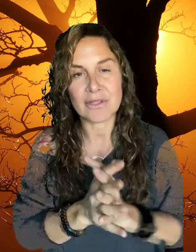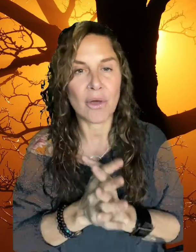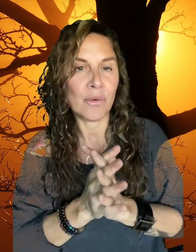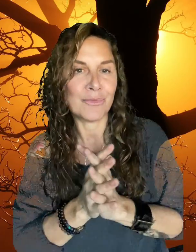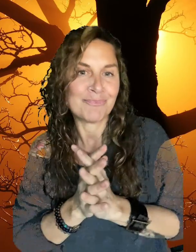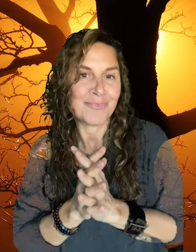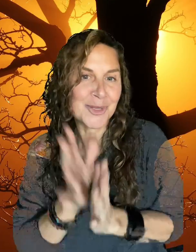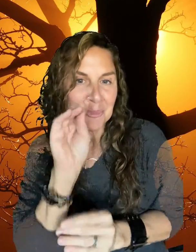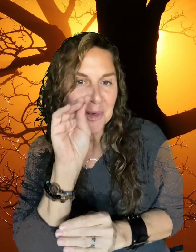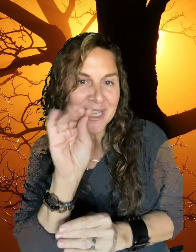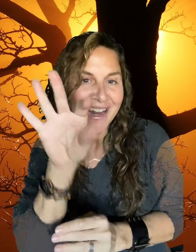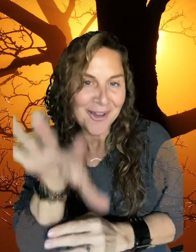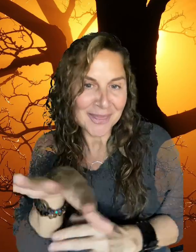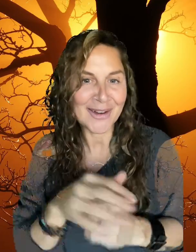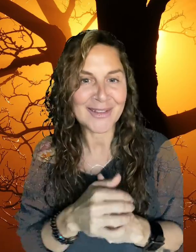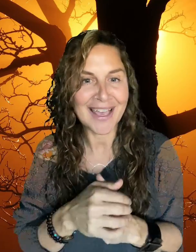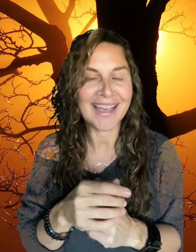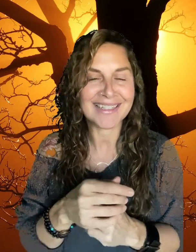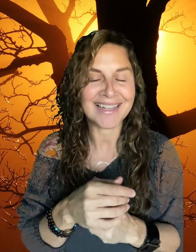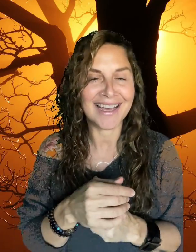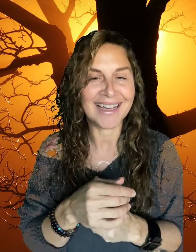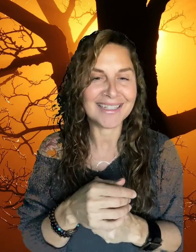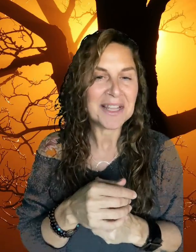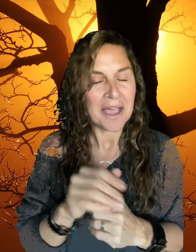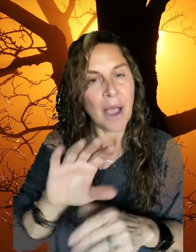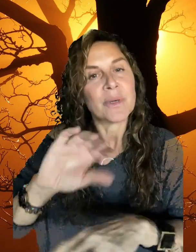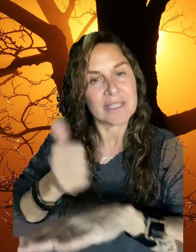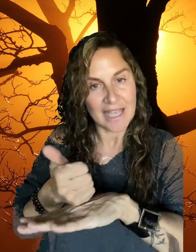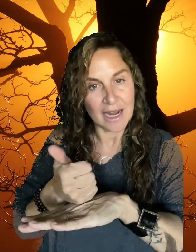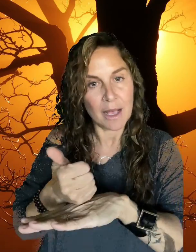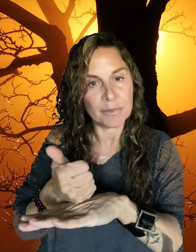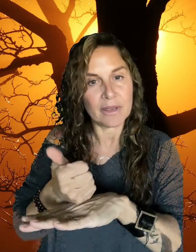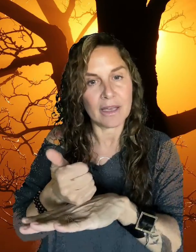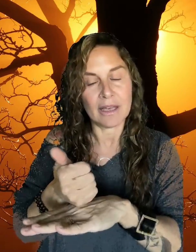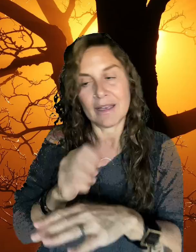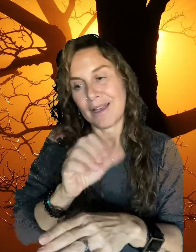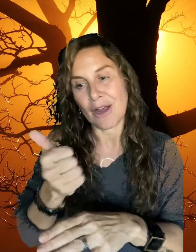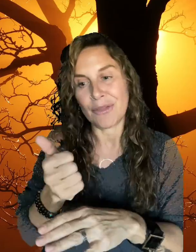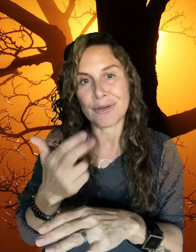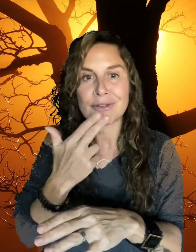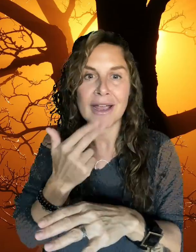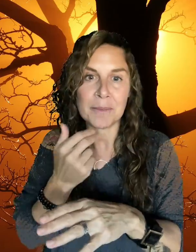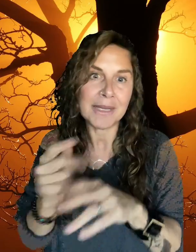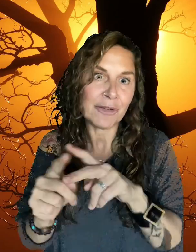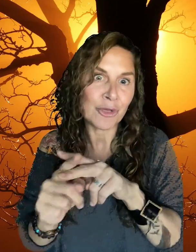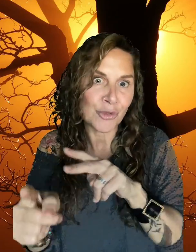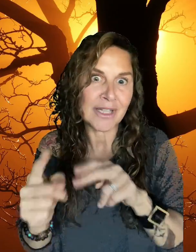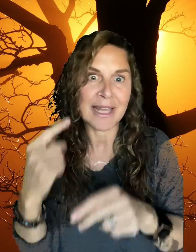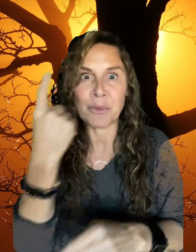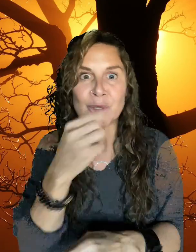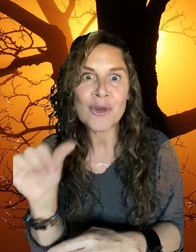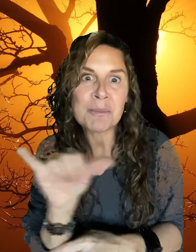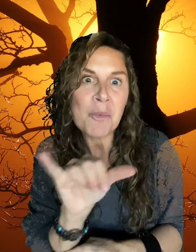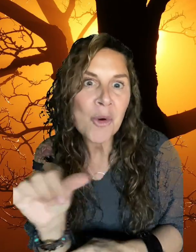So just putting it out there that I will set up another kind of mini retreat that will look more